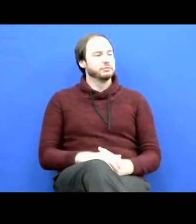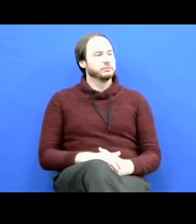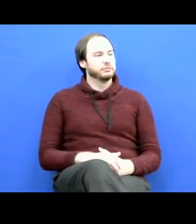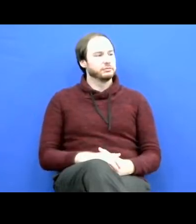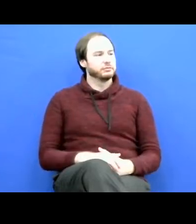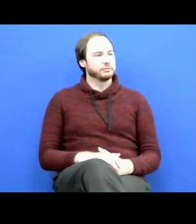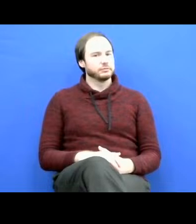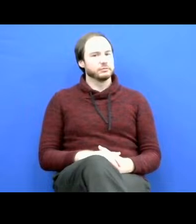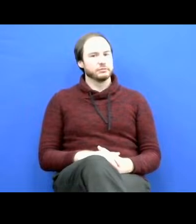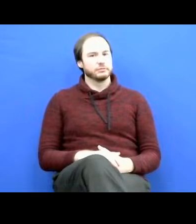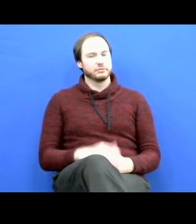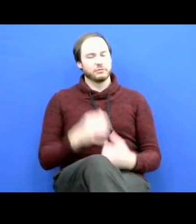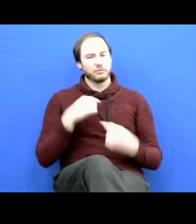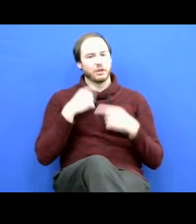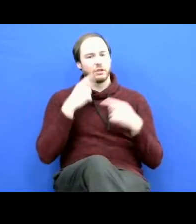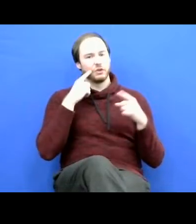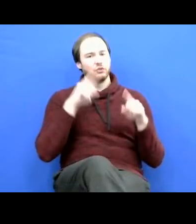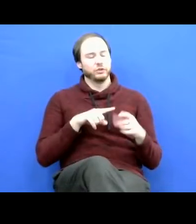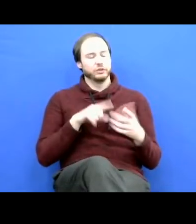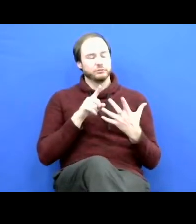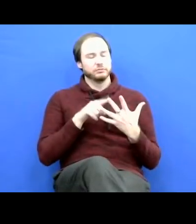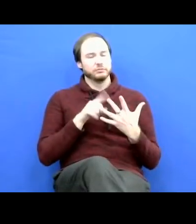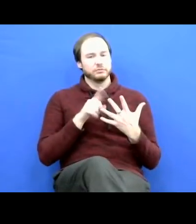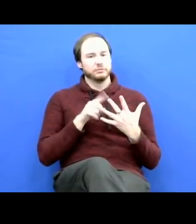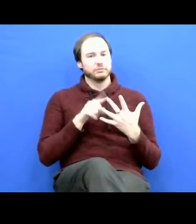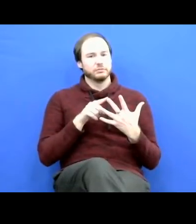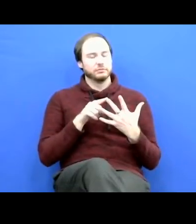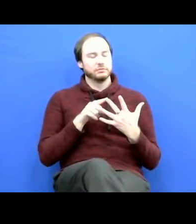I do agree with Supervisor Schultz as to